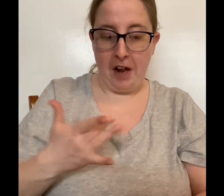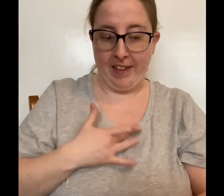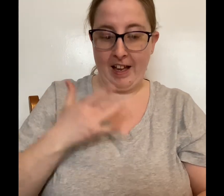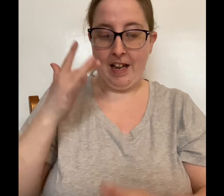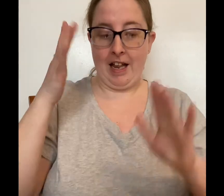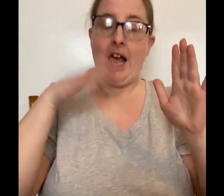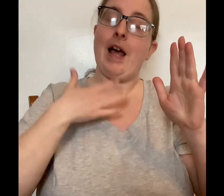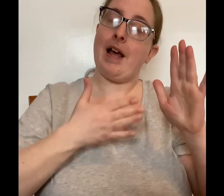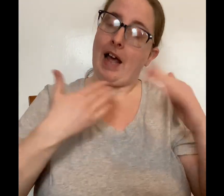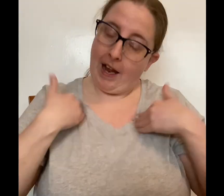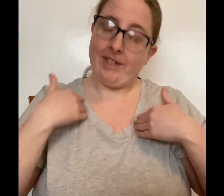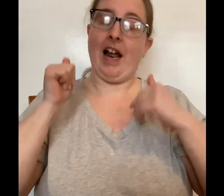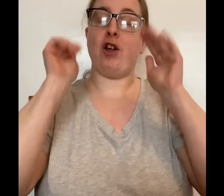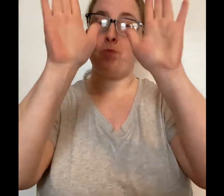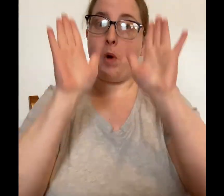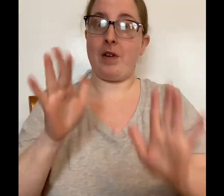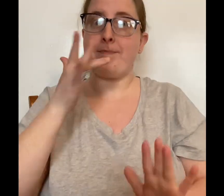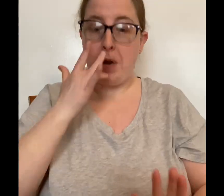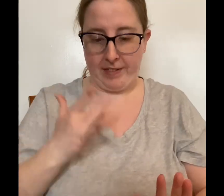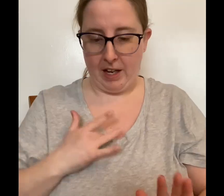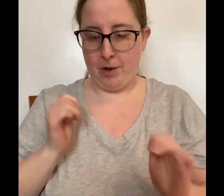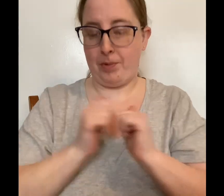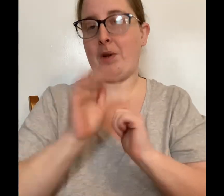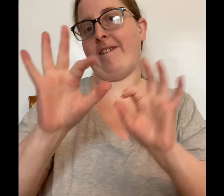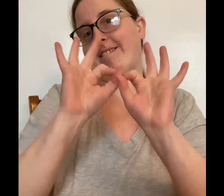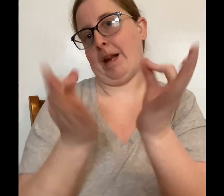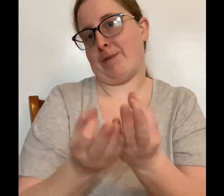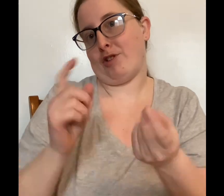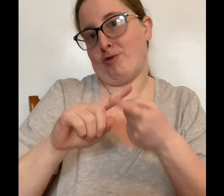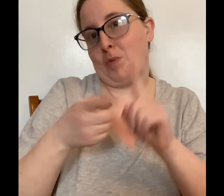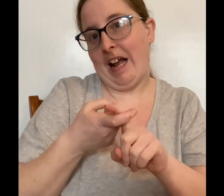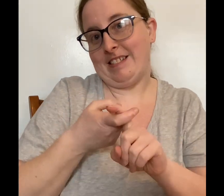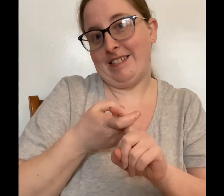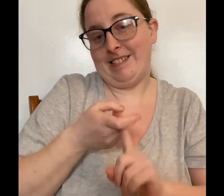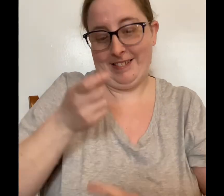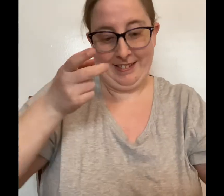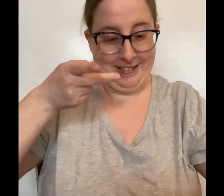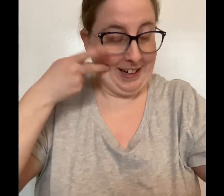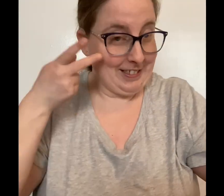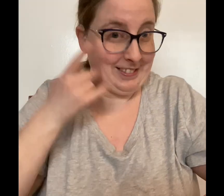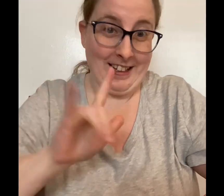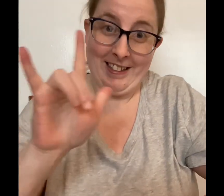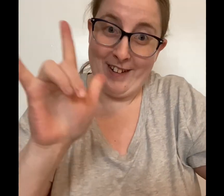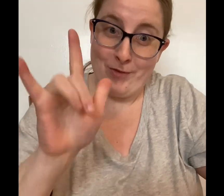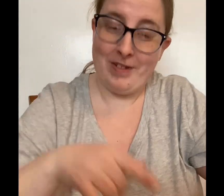Wonderful birthday with your family and friends. Love your fans.